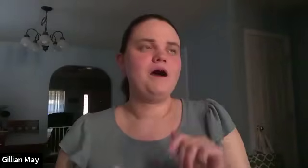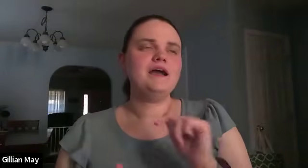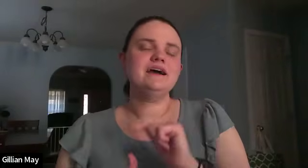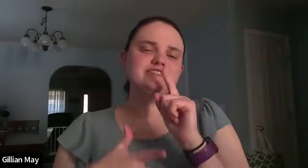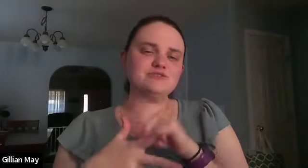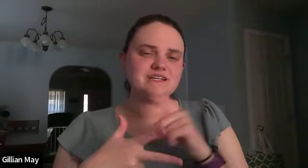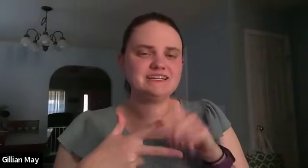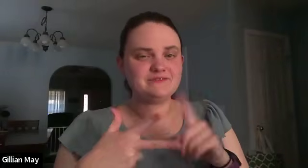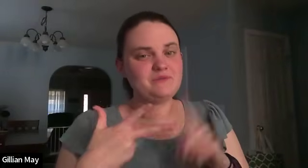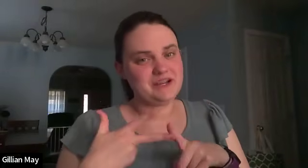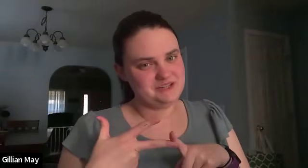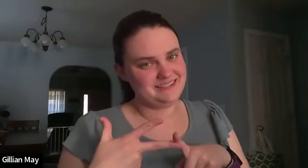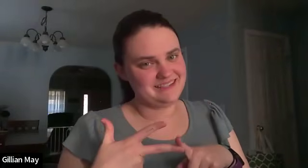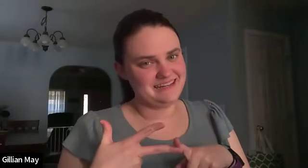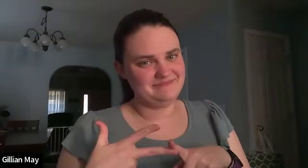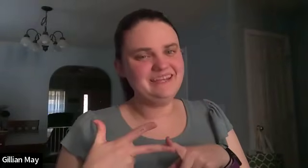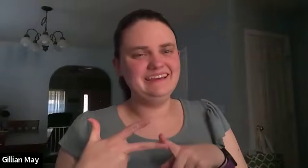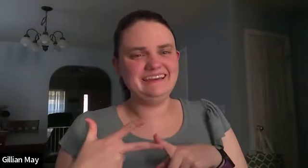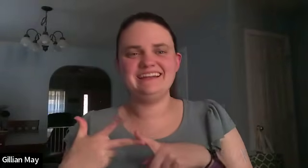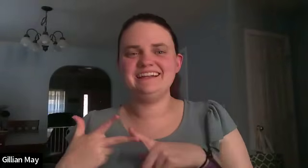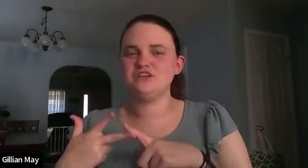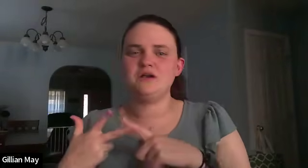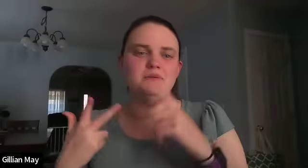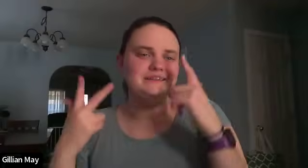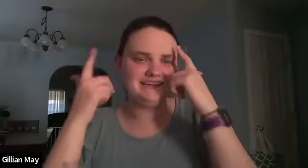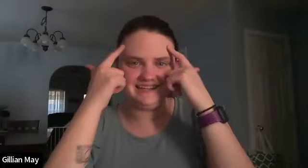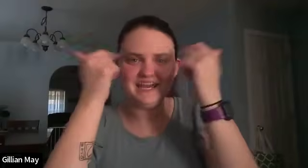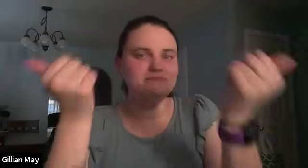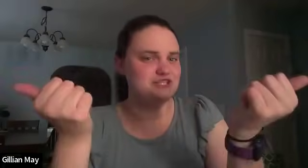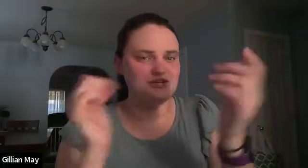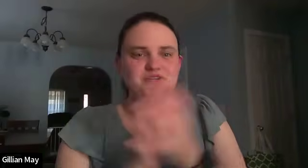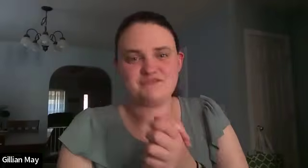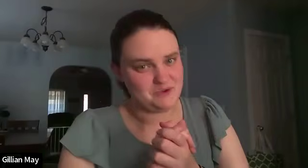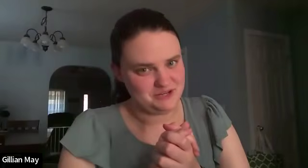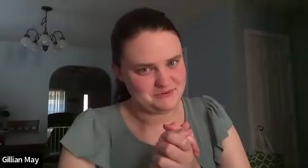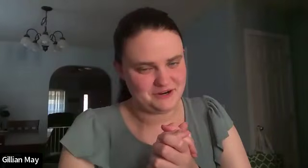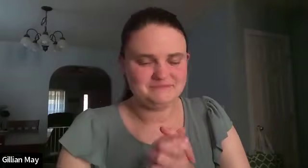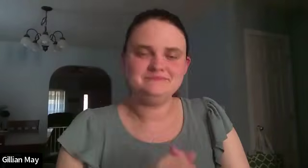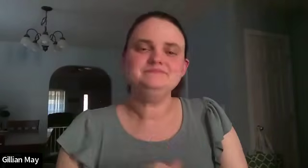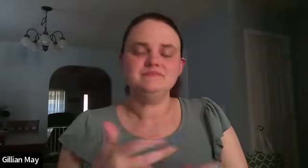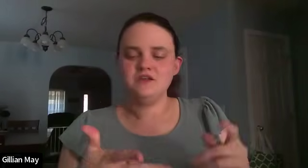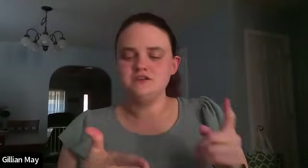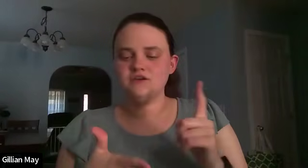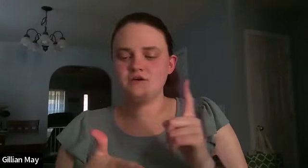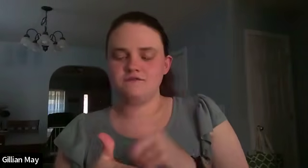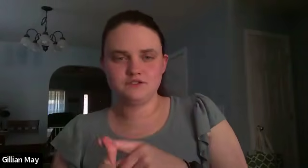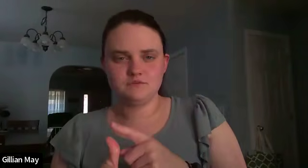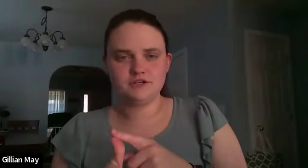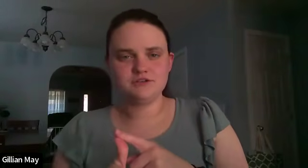Why has three different ways you can sign it. And it is all completely up to you, whichever one you prefer. So the first one we're going to do